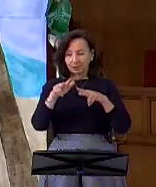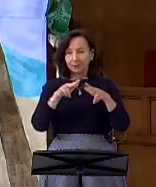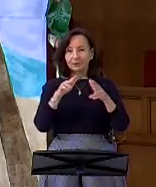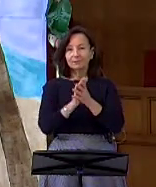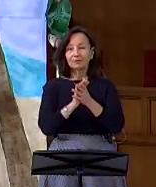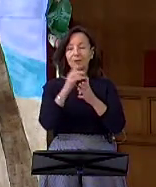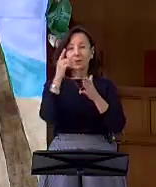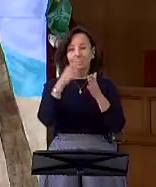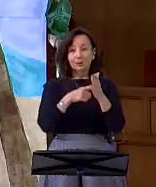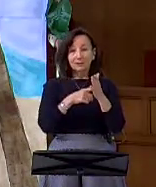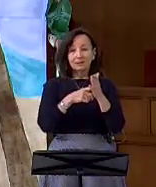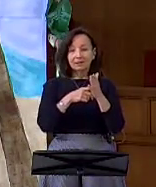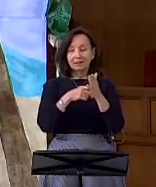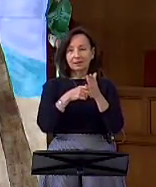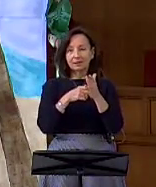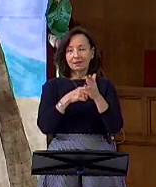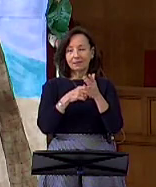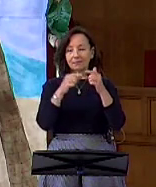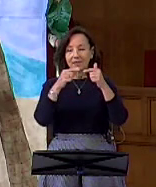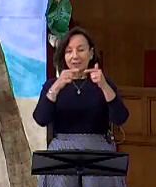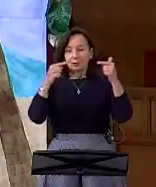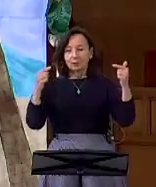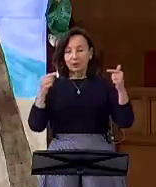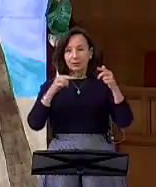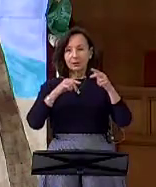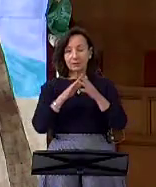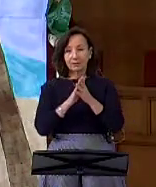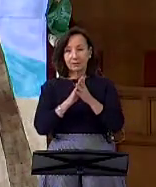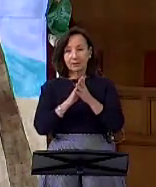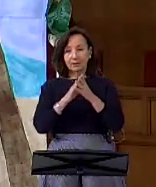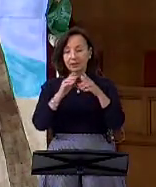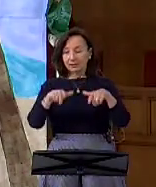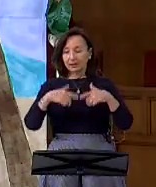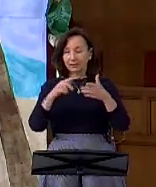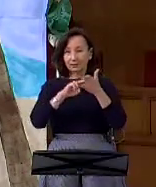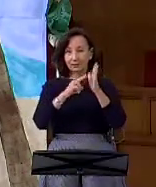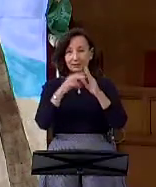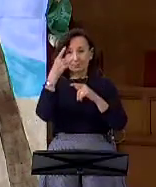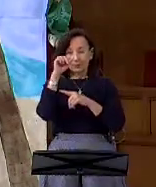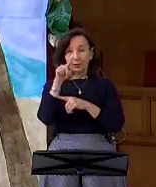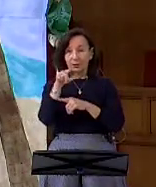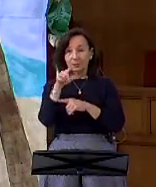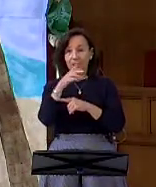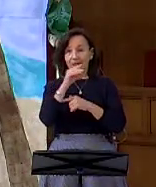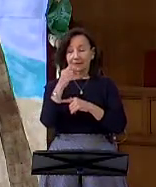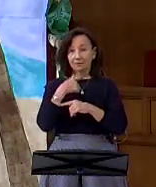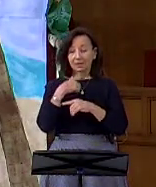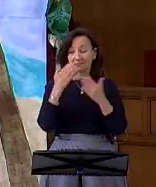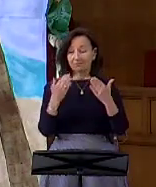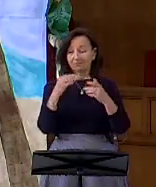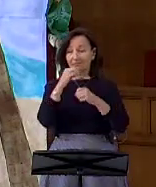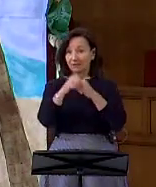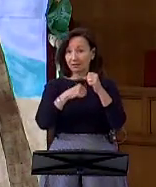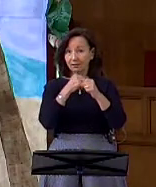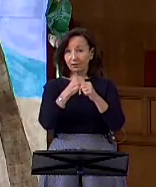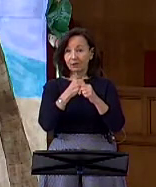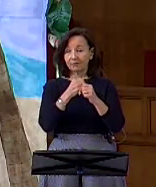What do these contrasted walks mean for you and me in 2023?